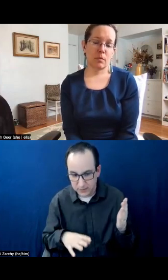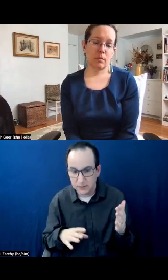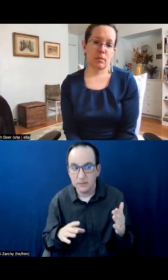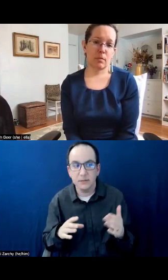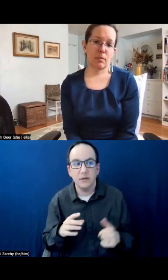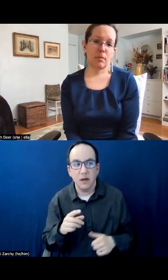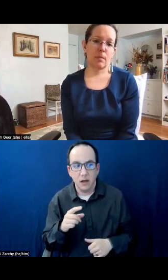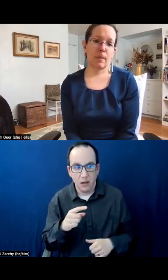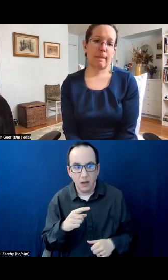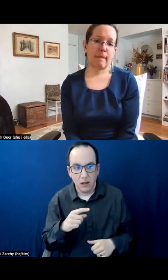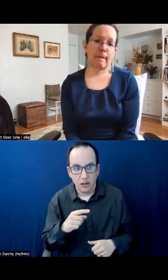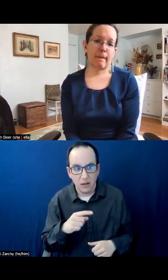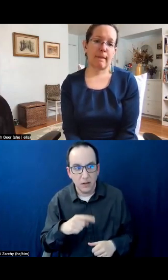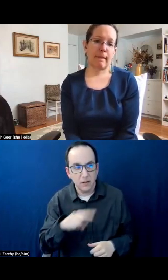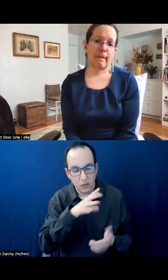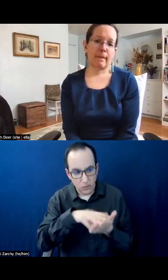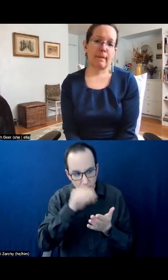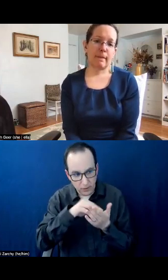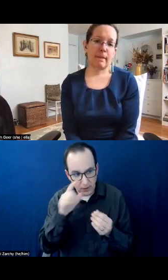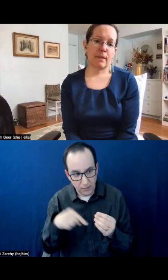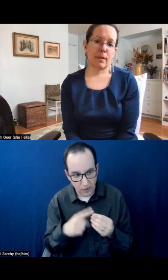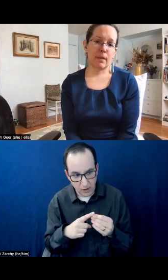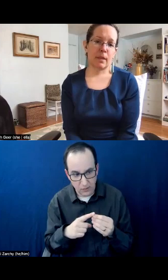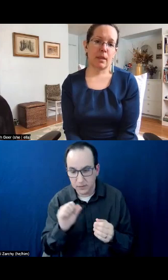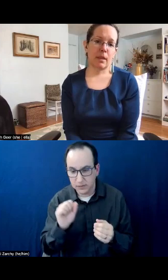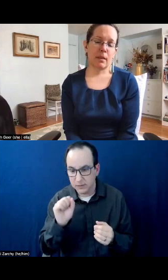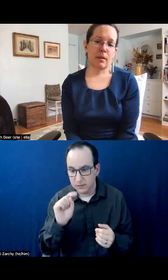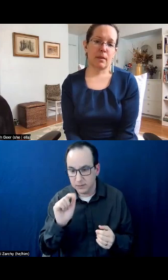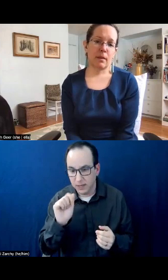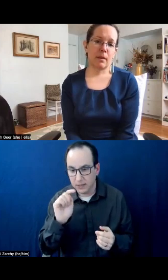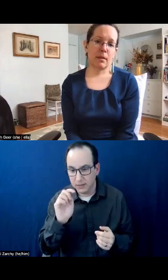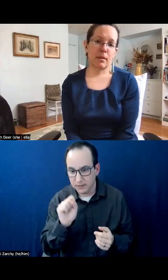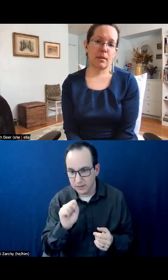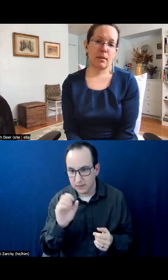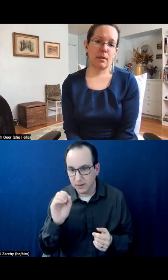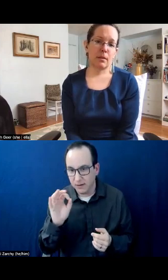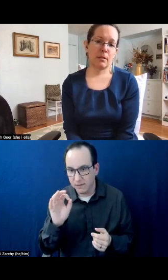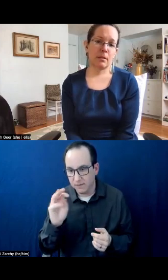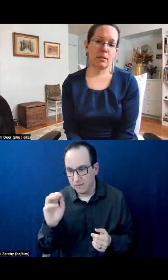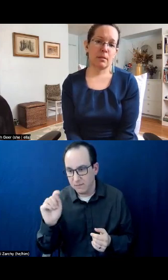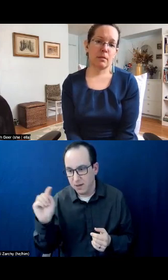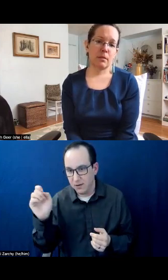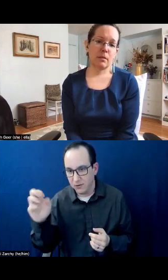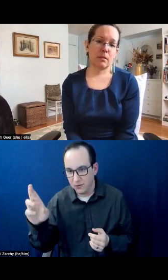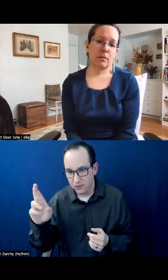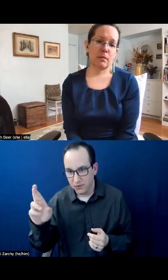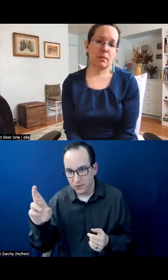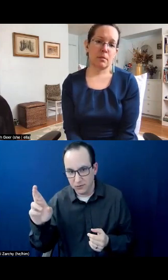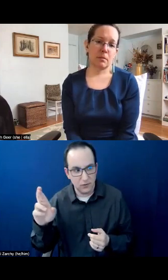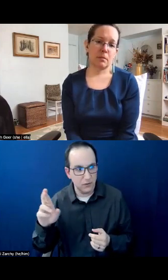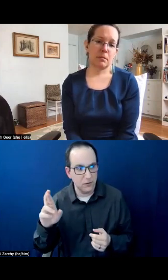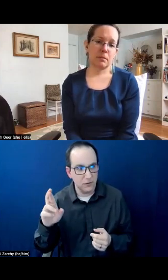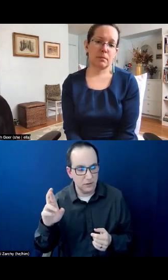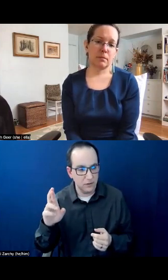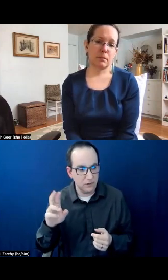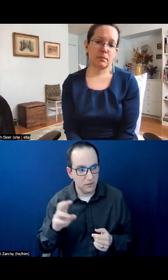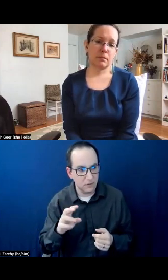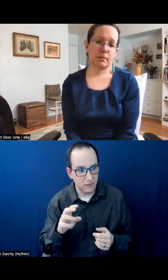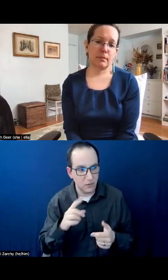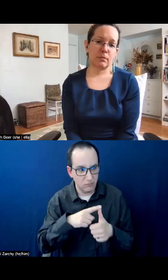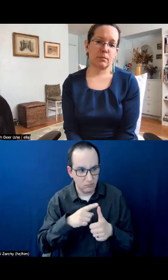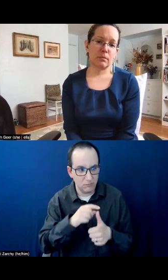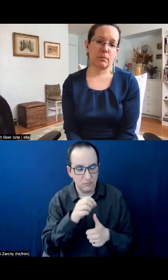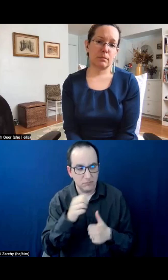some of the third grade students that I work with, they are learning about states of